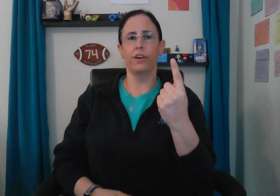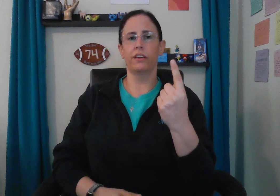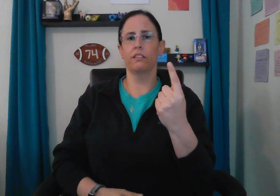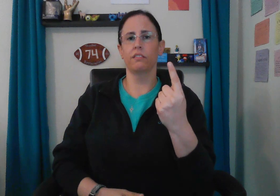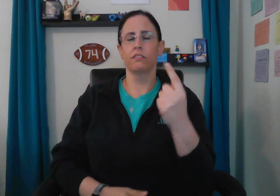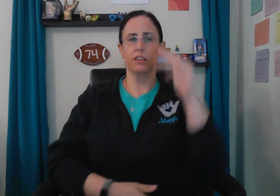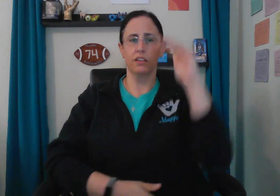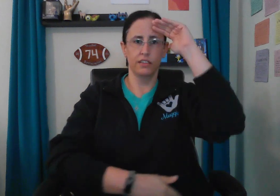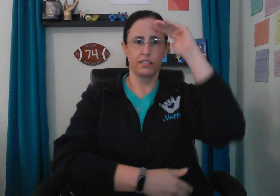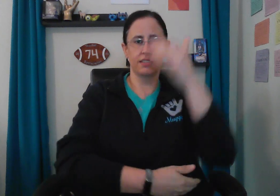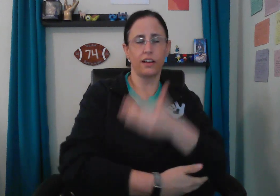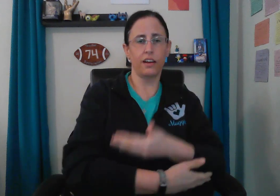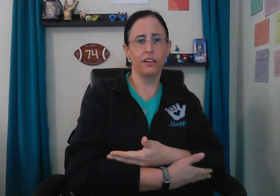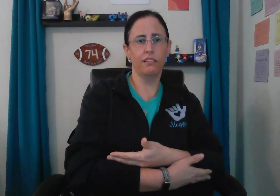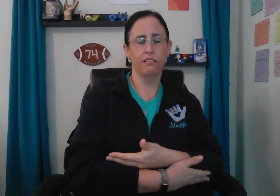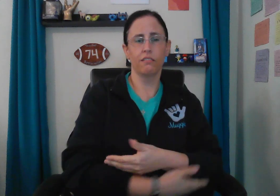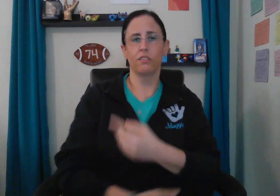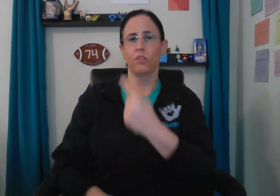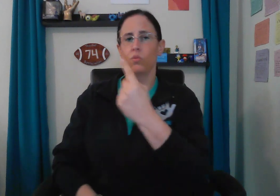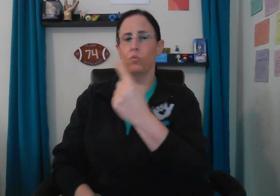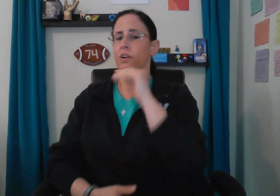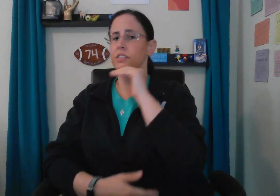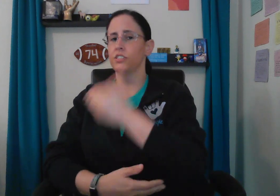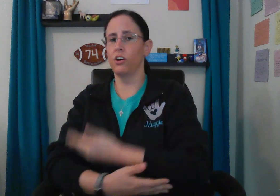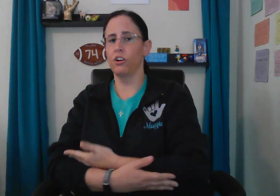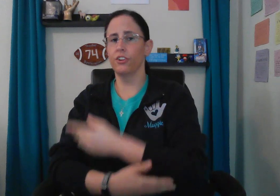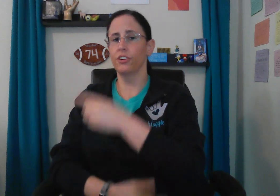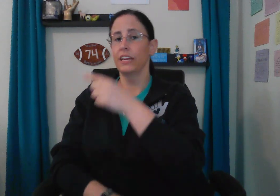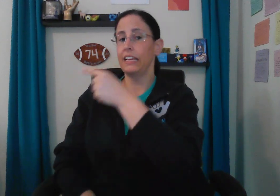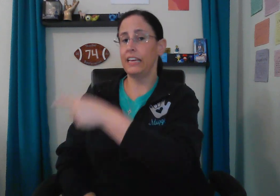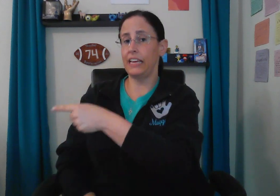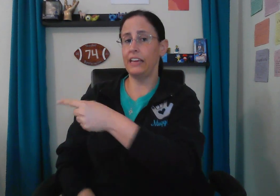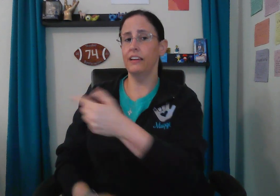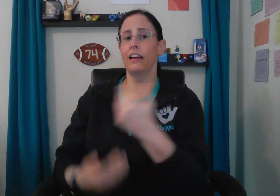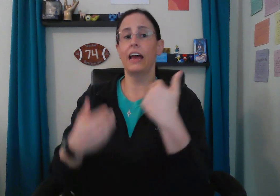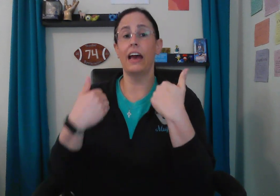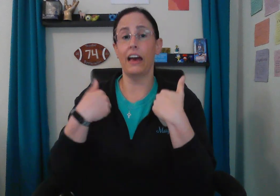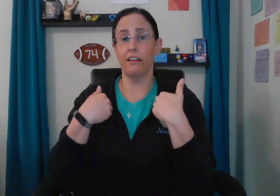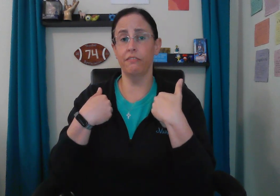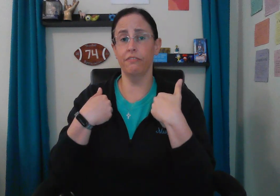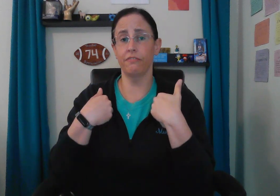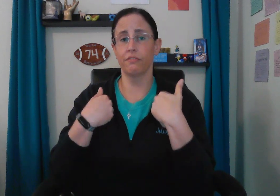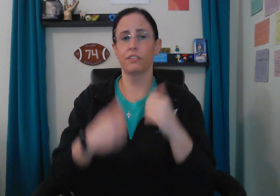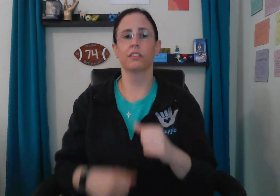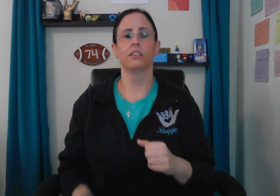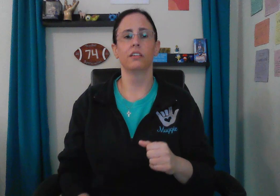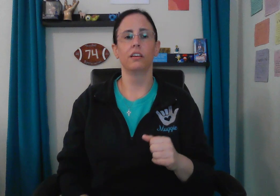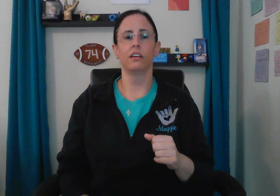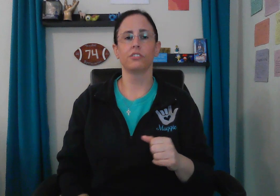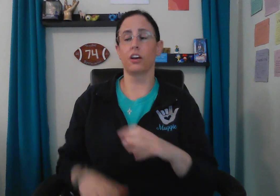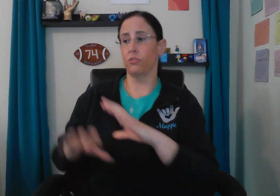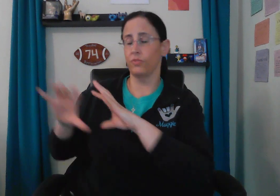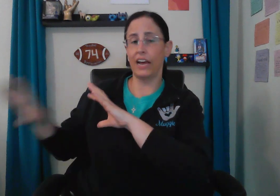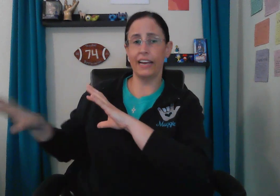One son, one daughter, he have. So that